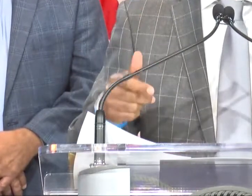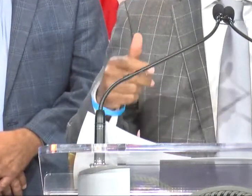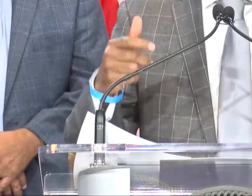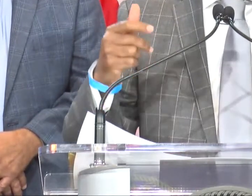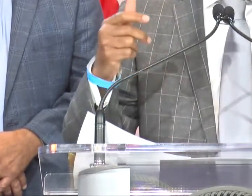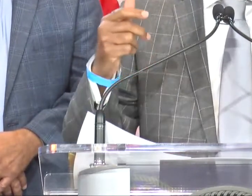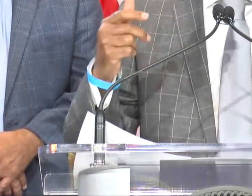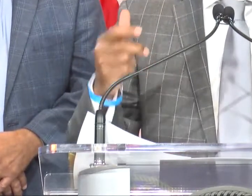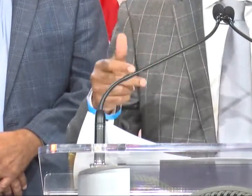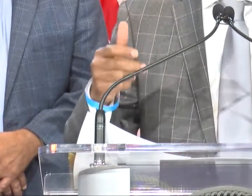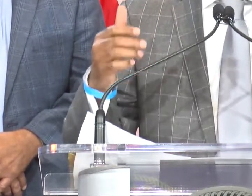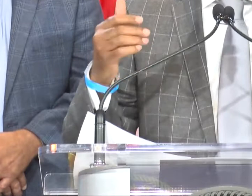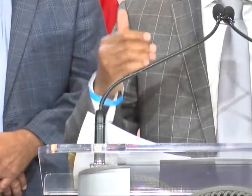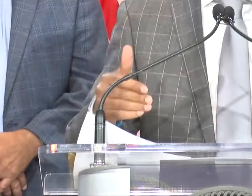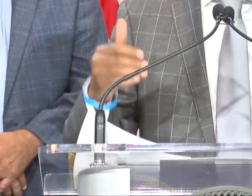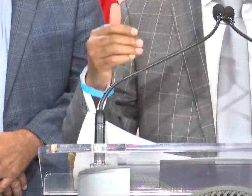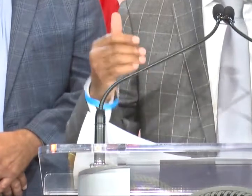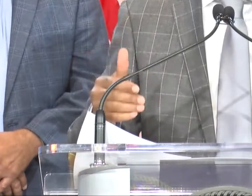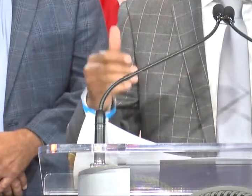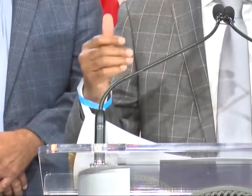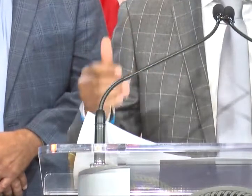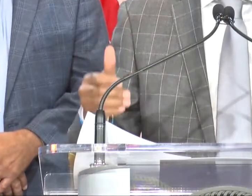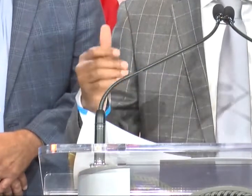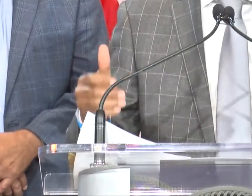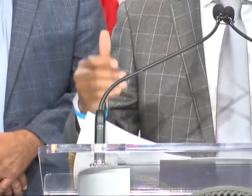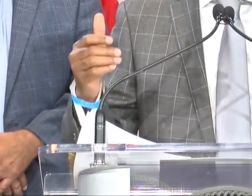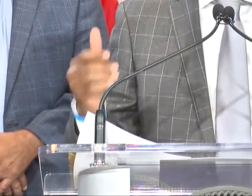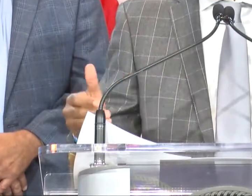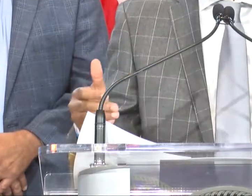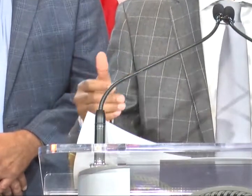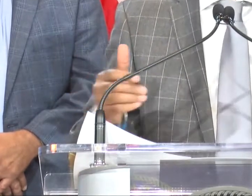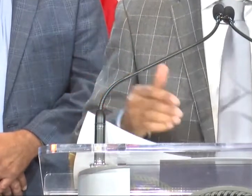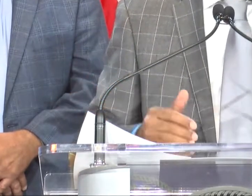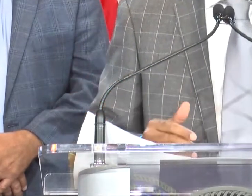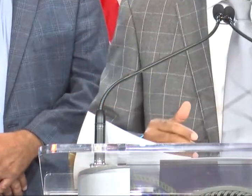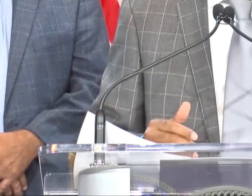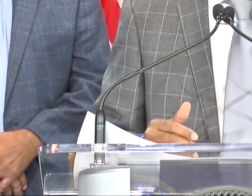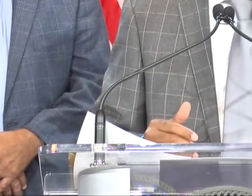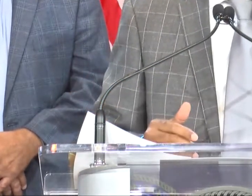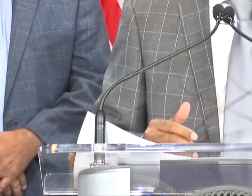3 bedrooms, 4, that they got back what they had.